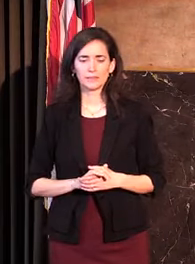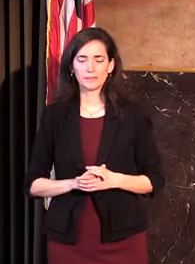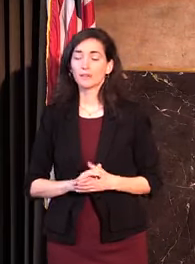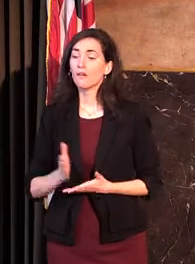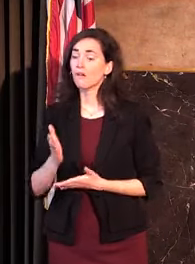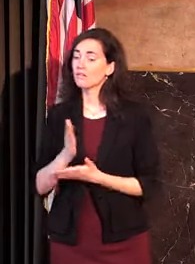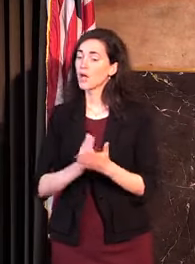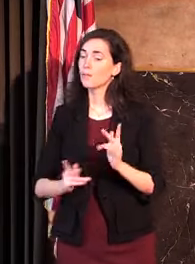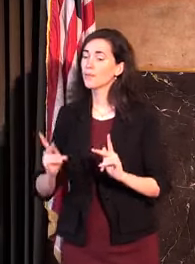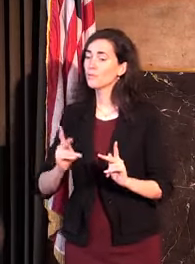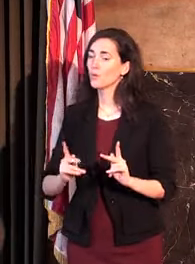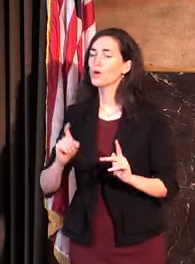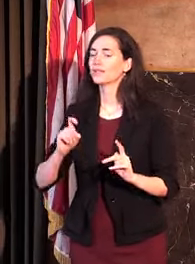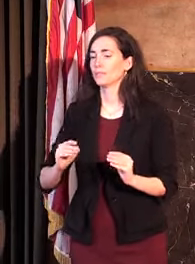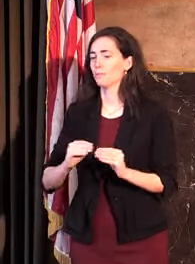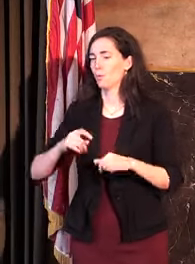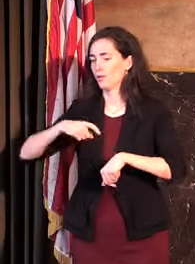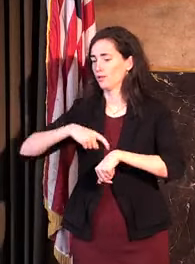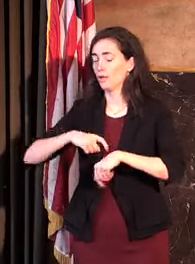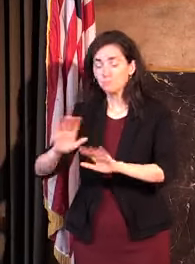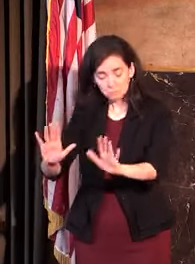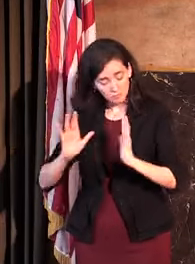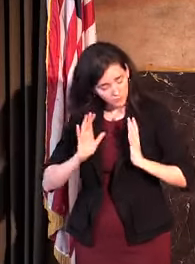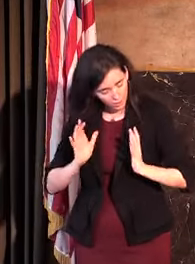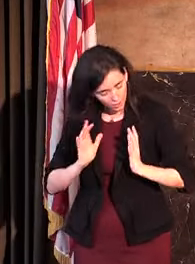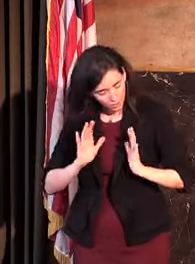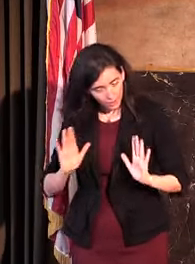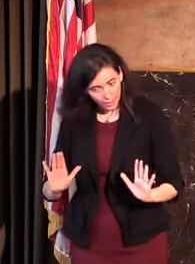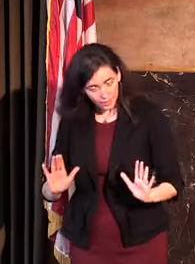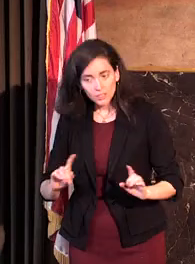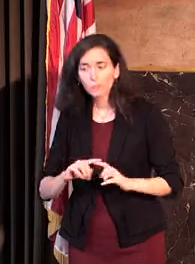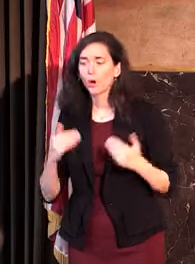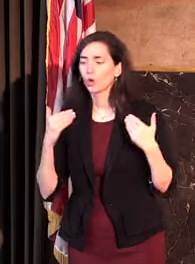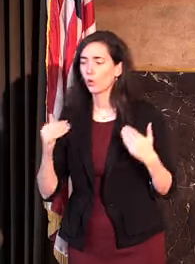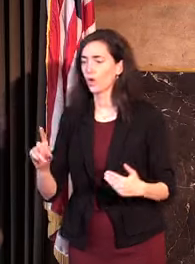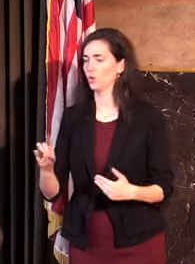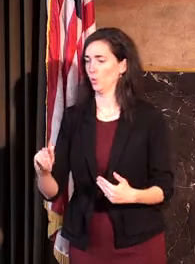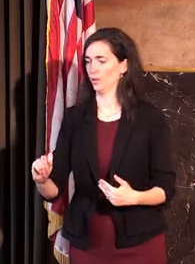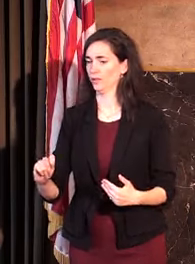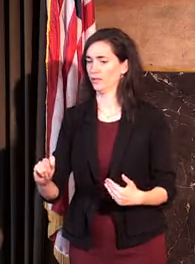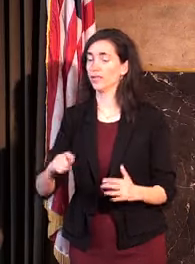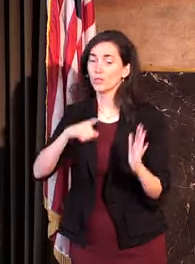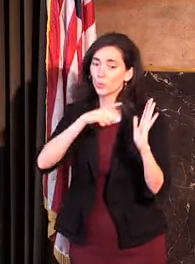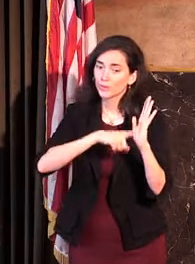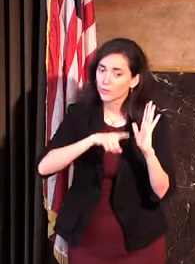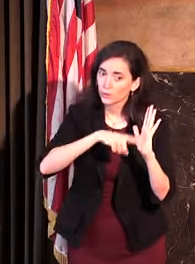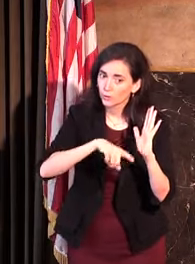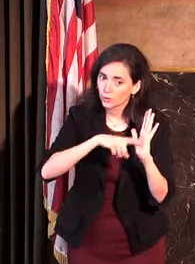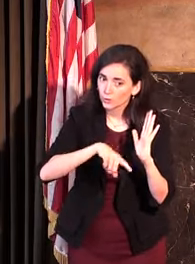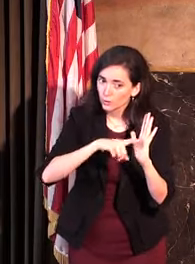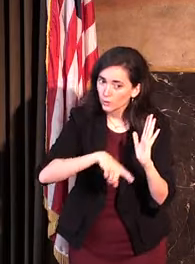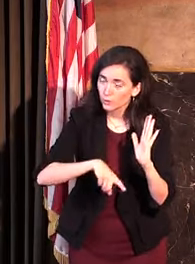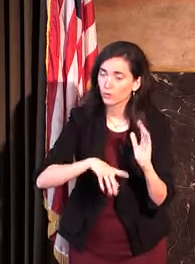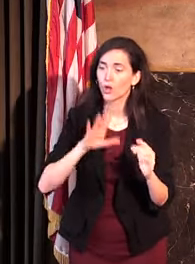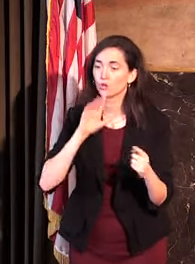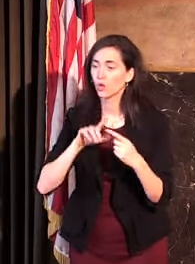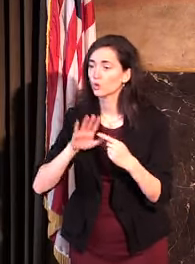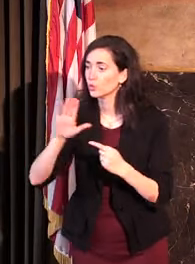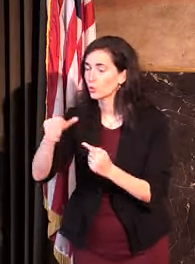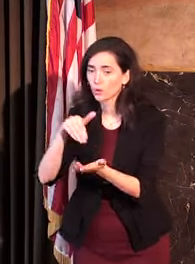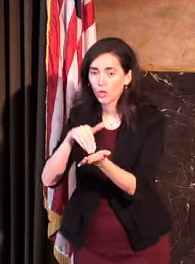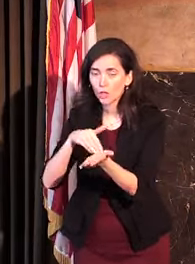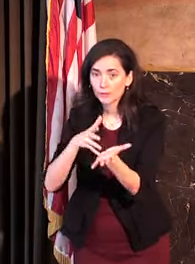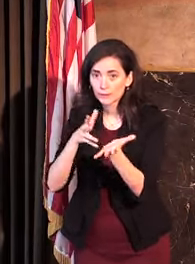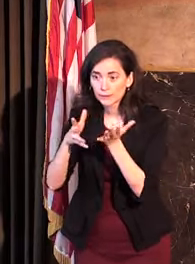some people need a little bit more time, and that's fine, but get vaccinated. Do the research, talk to your medical